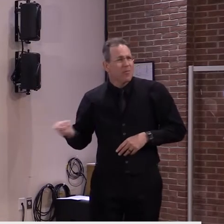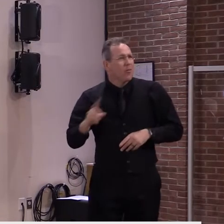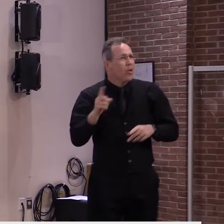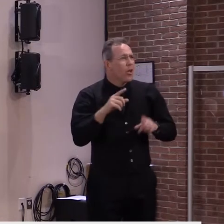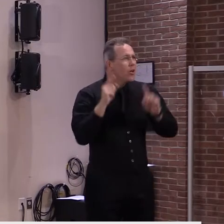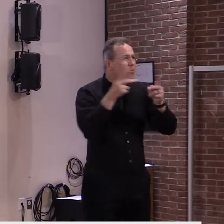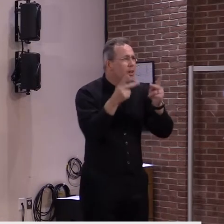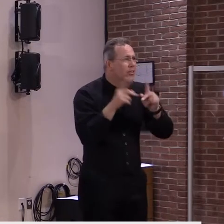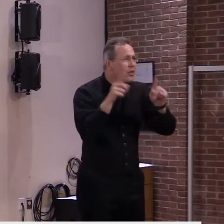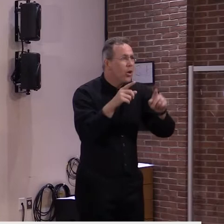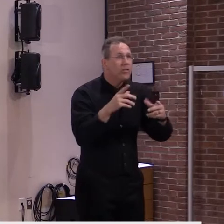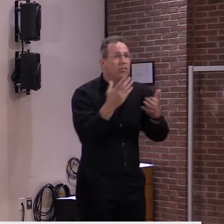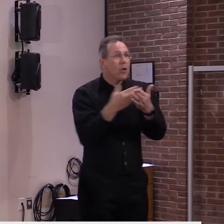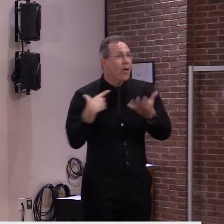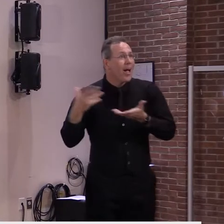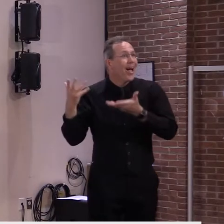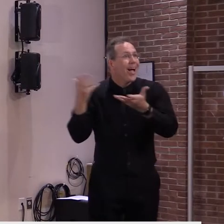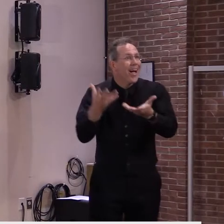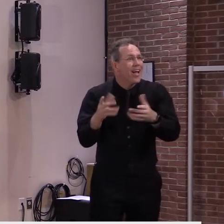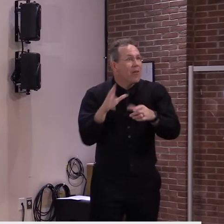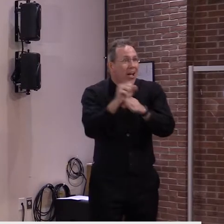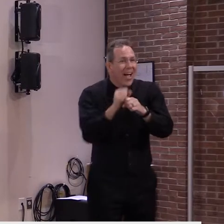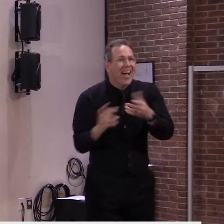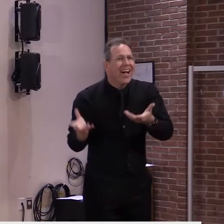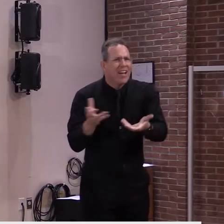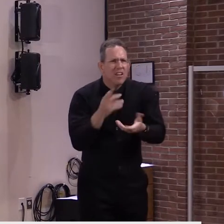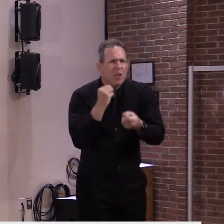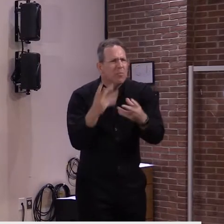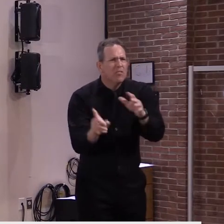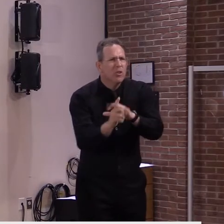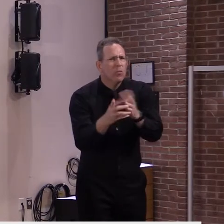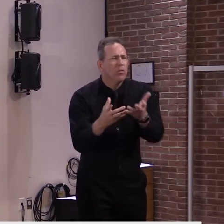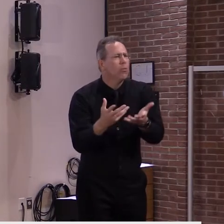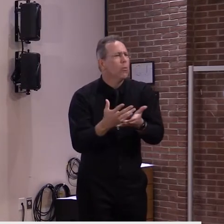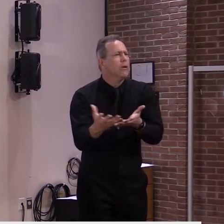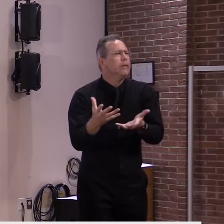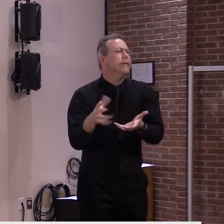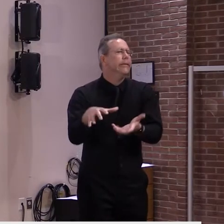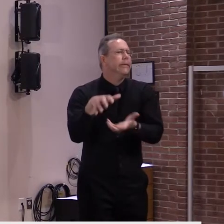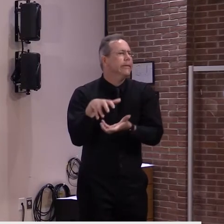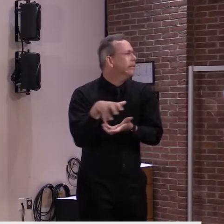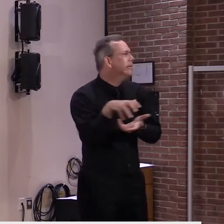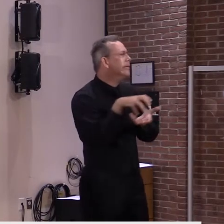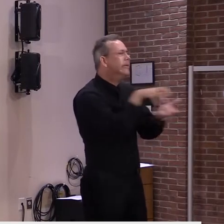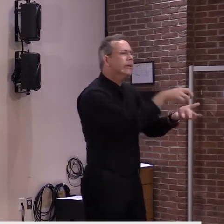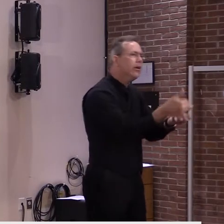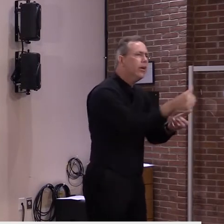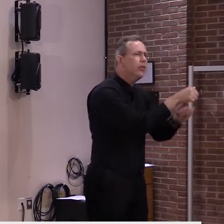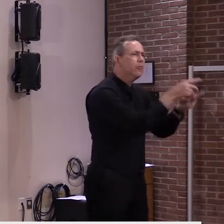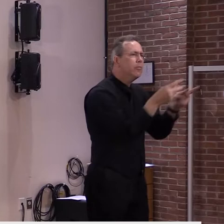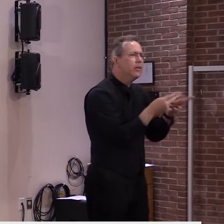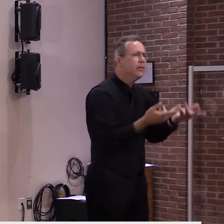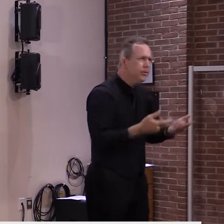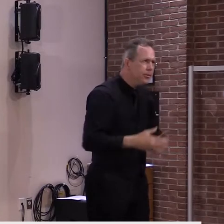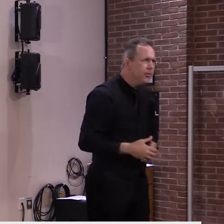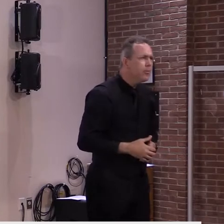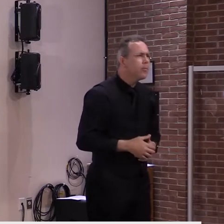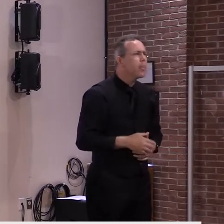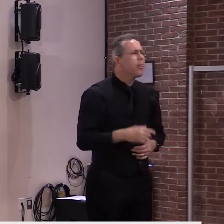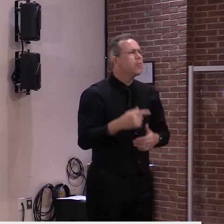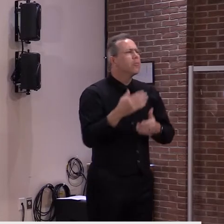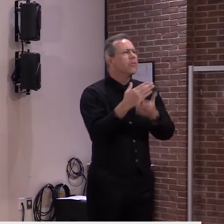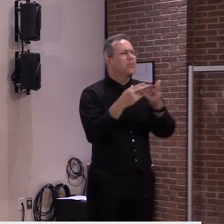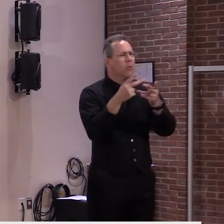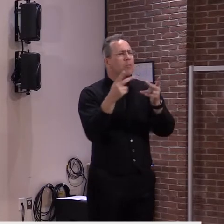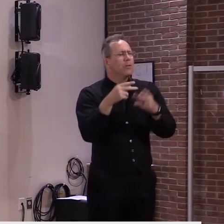have to prepare ourselves for some wasted. But I just want to dispel the notion that, you know, if you prepare